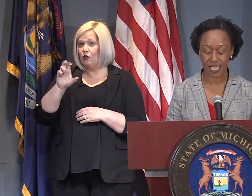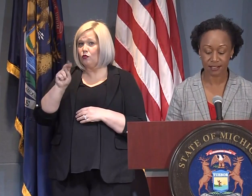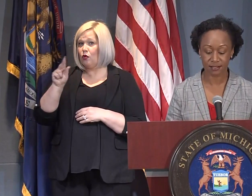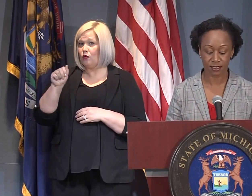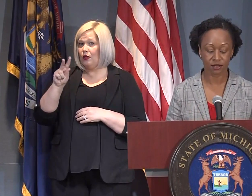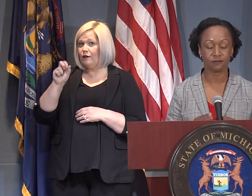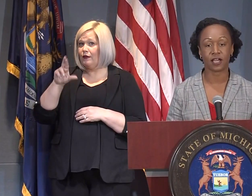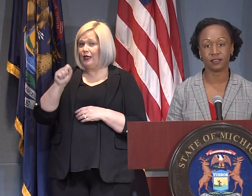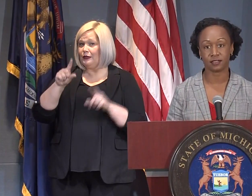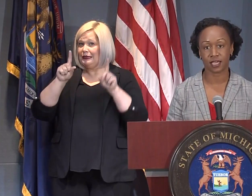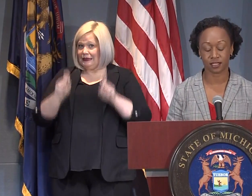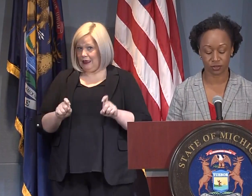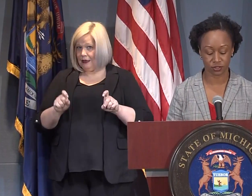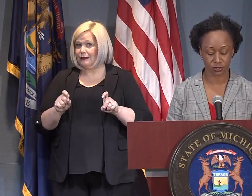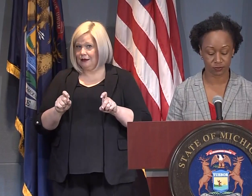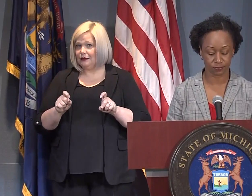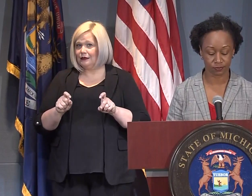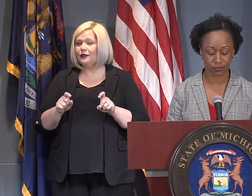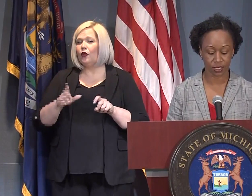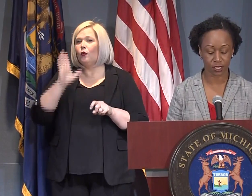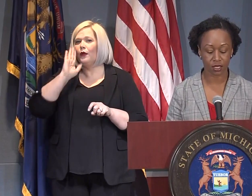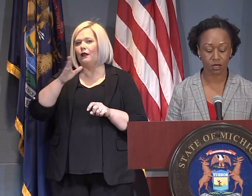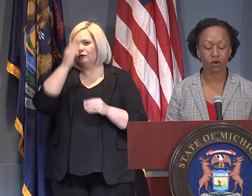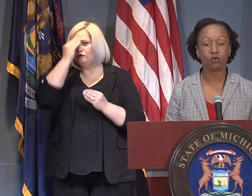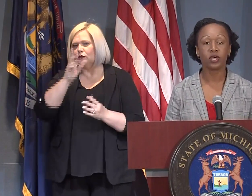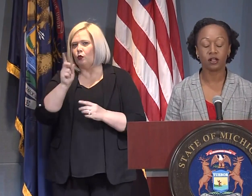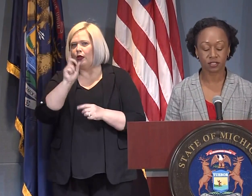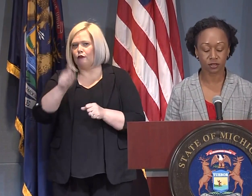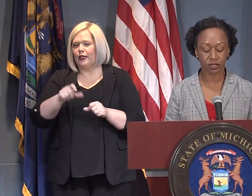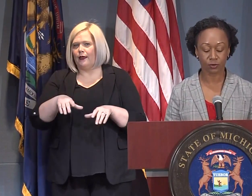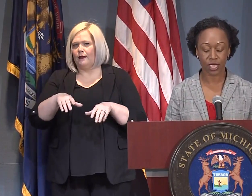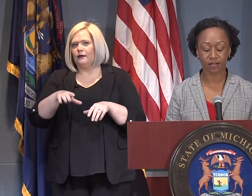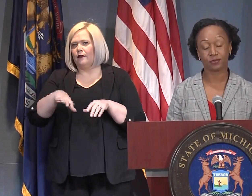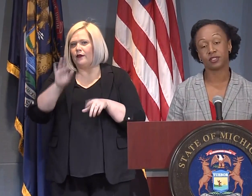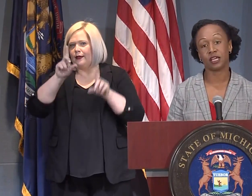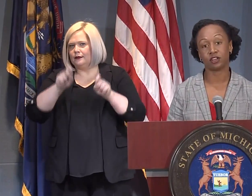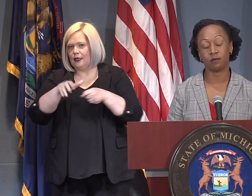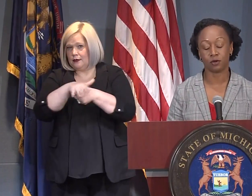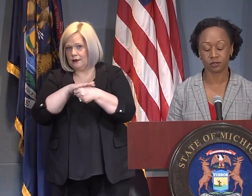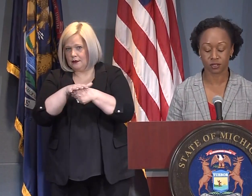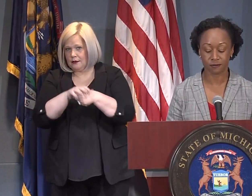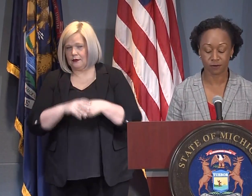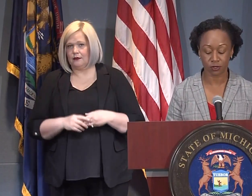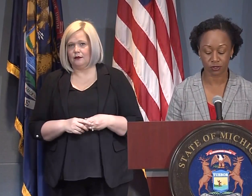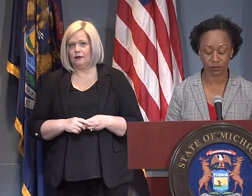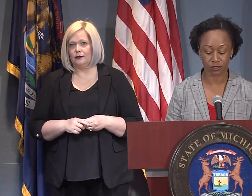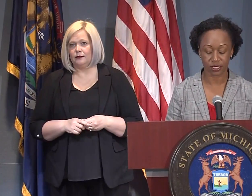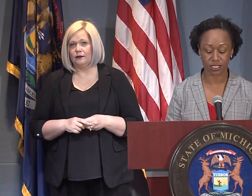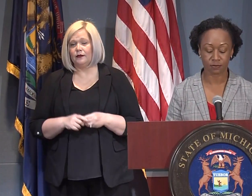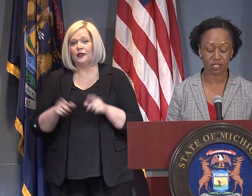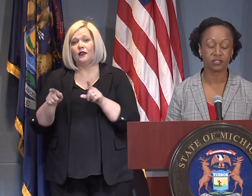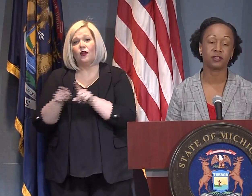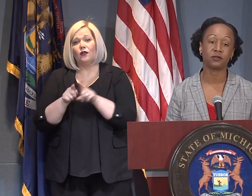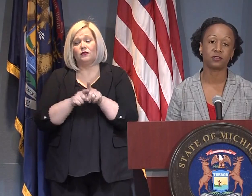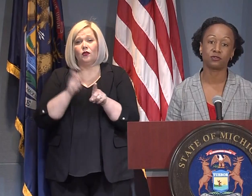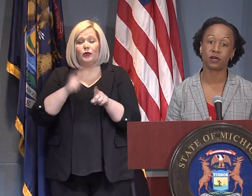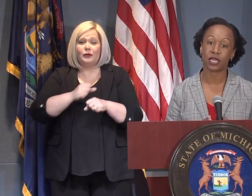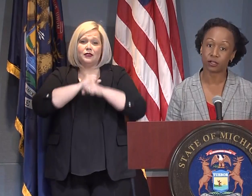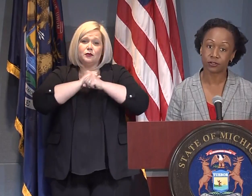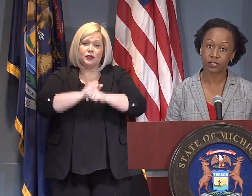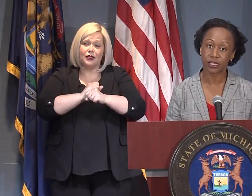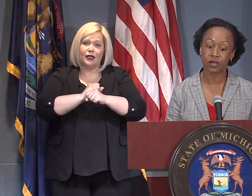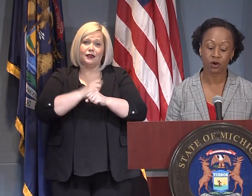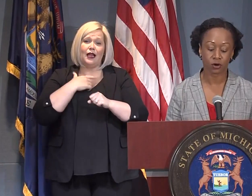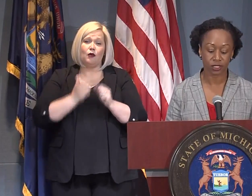www.michigan.gov/coronavirus test, to find the site nearest you. We also know that we have to protect our most vulnerable, and especially those who